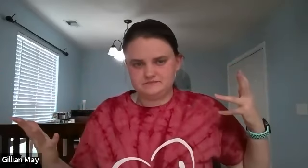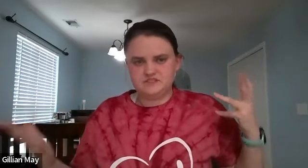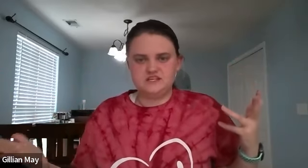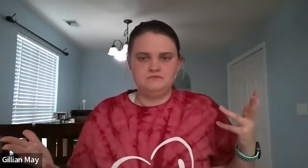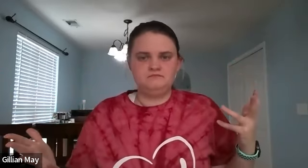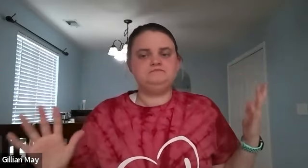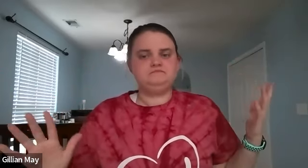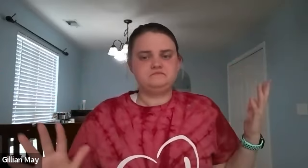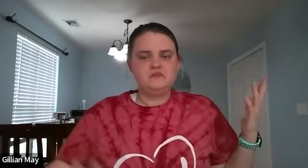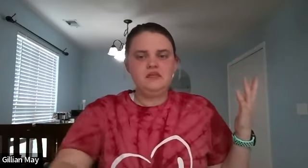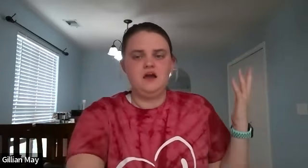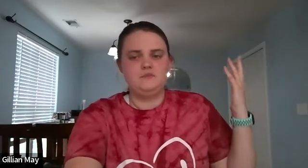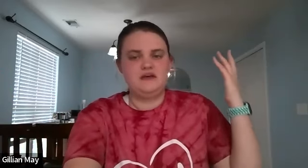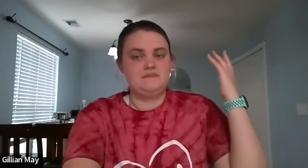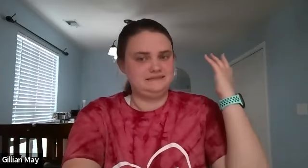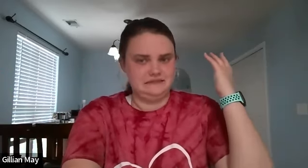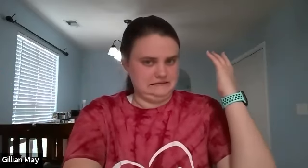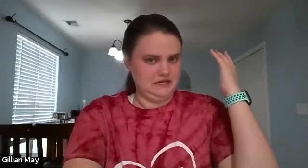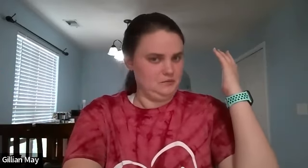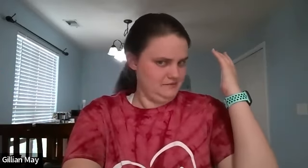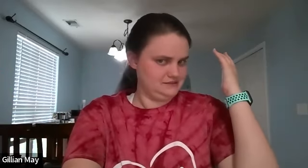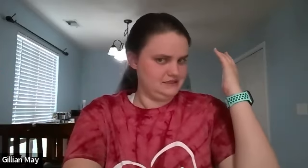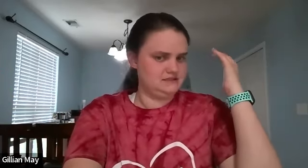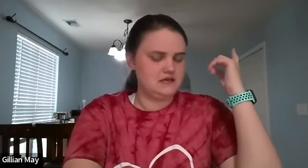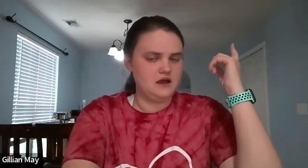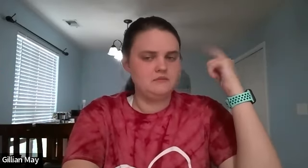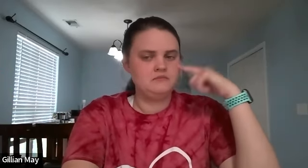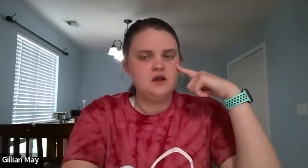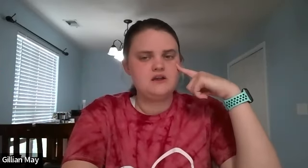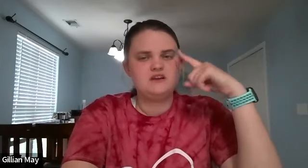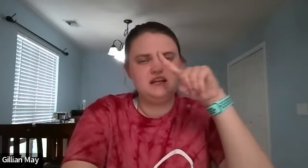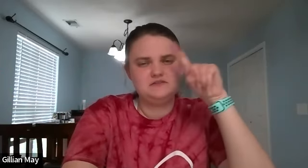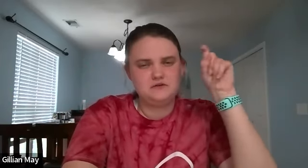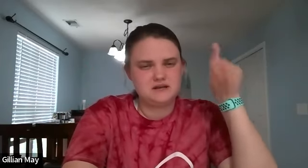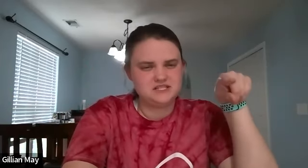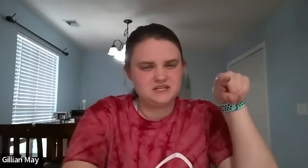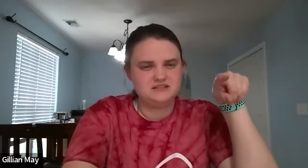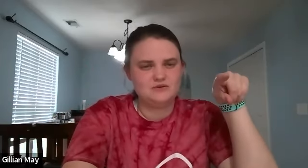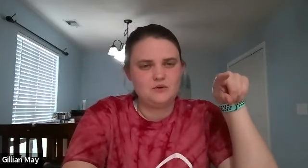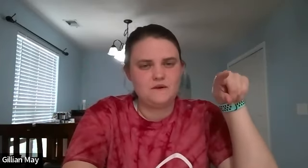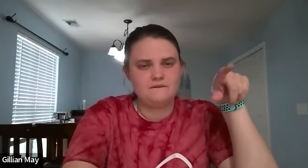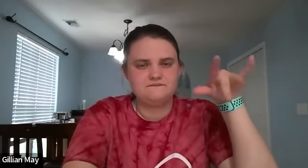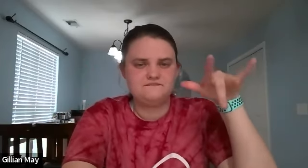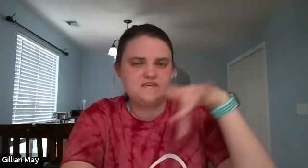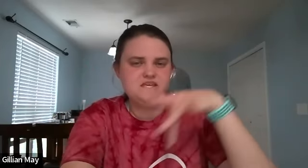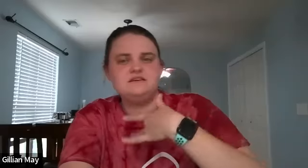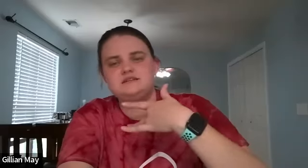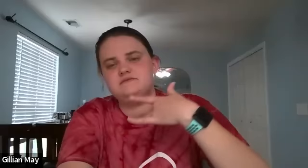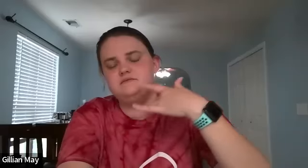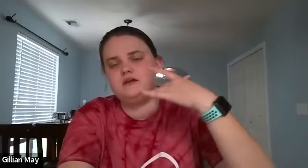So if that makes sense, I hope it makes sense. Are there any other questions or feeling like